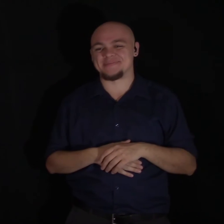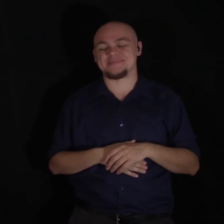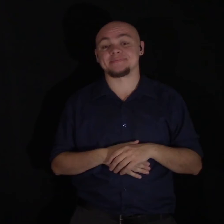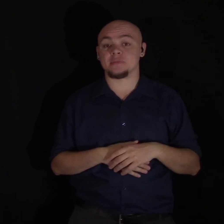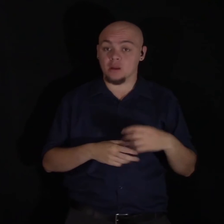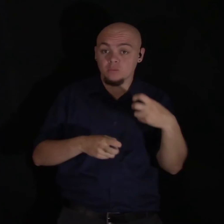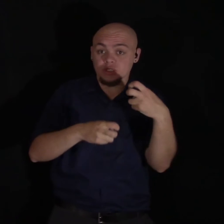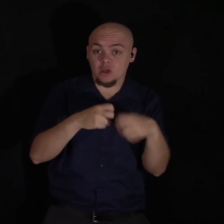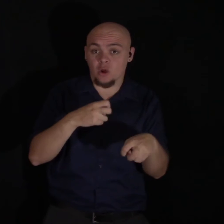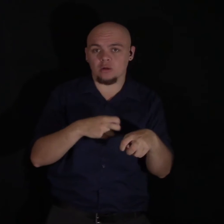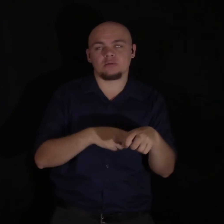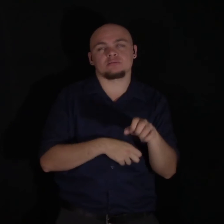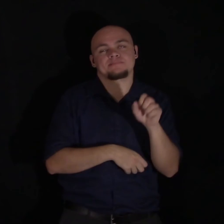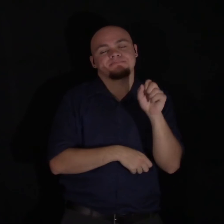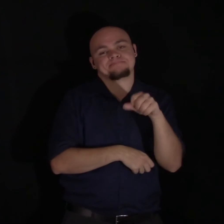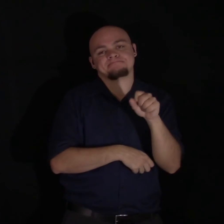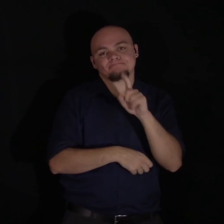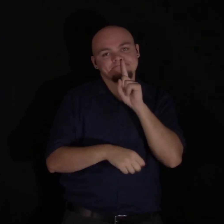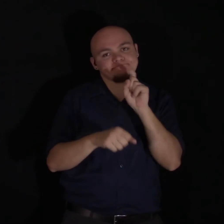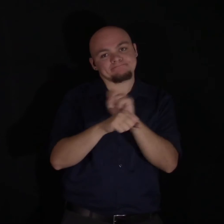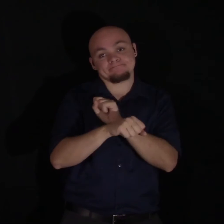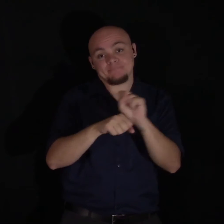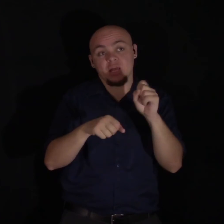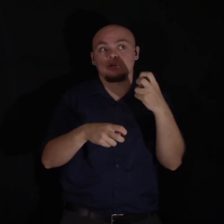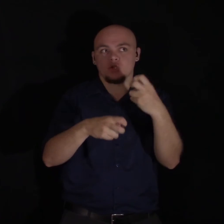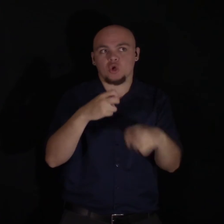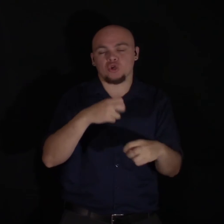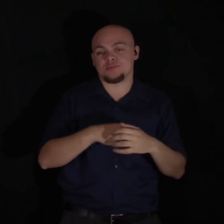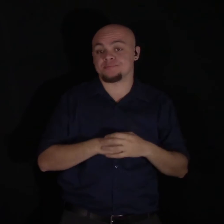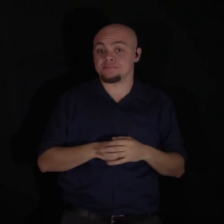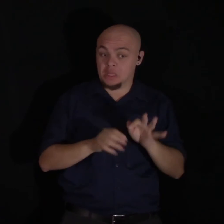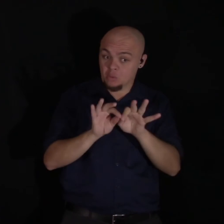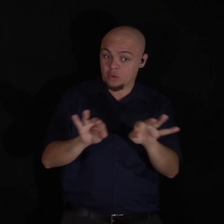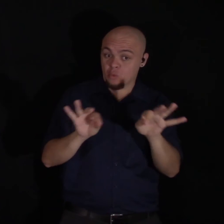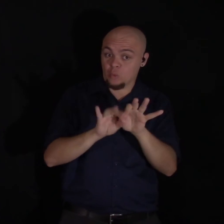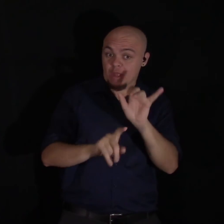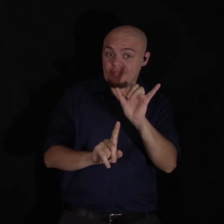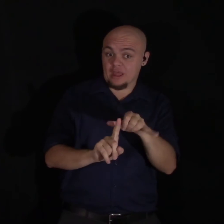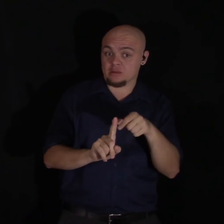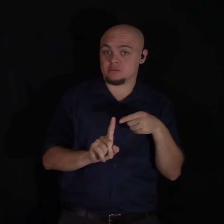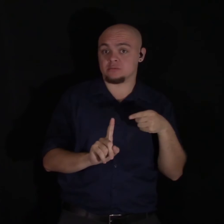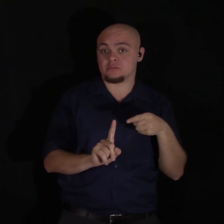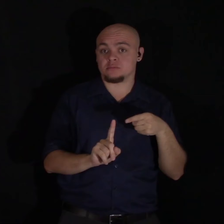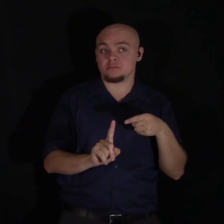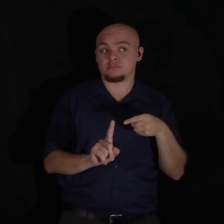Was it hard? Oh, you bet. Was it worth it?